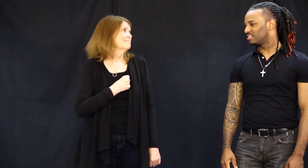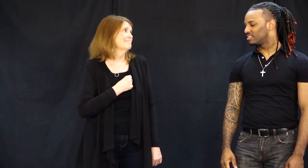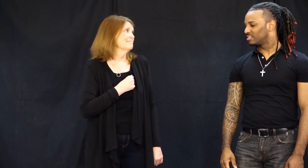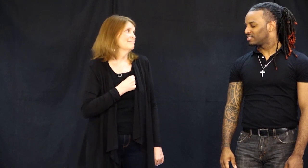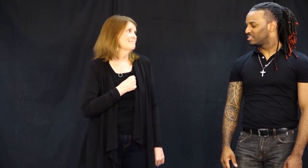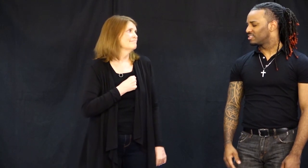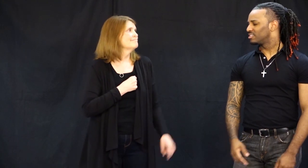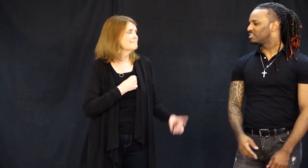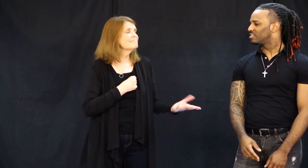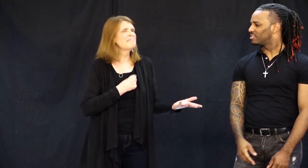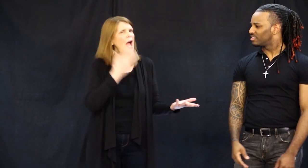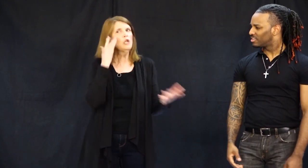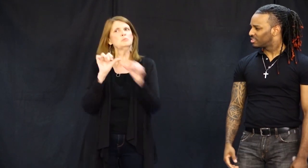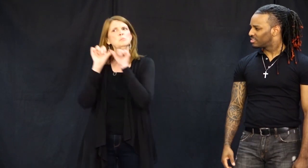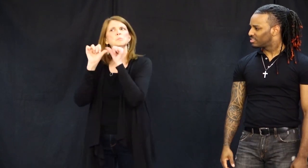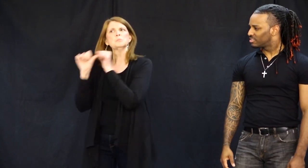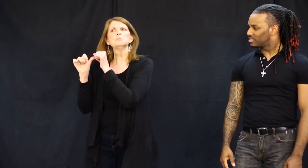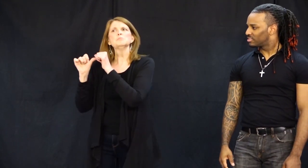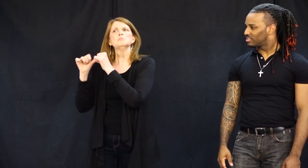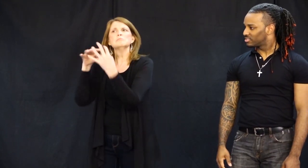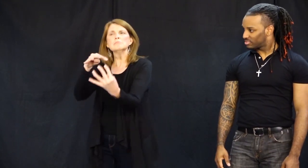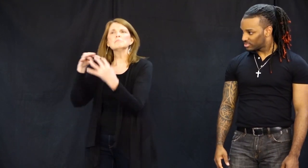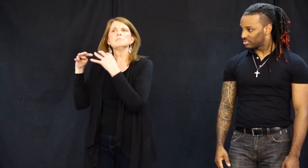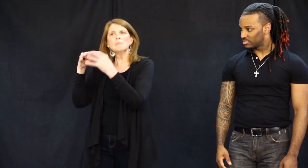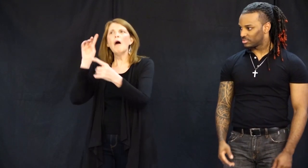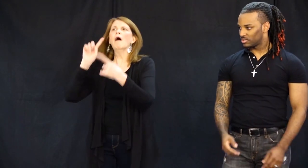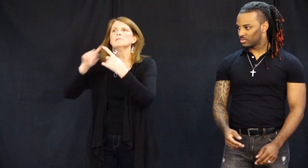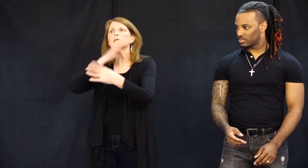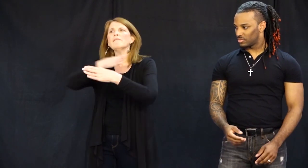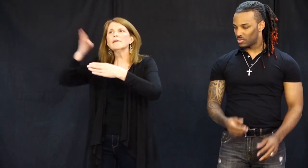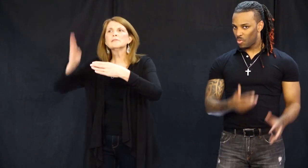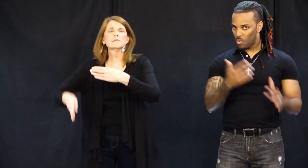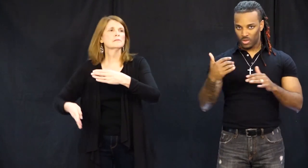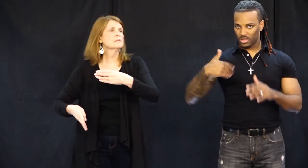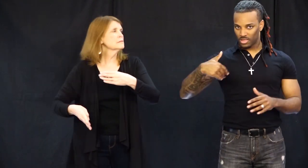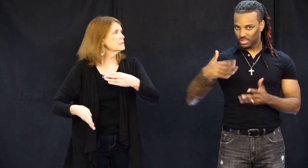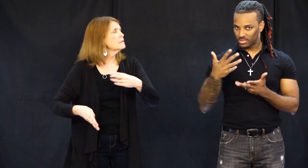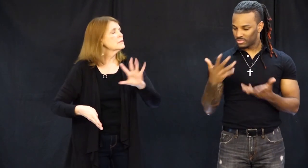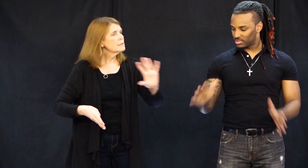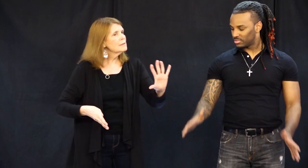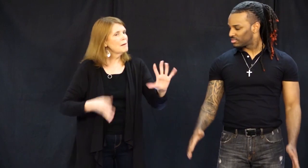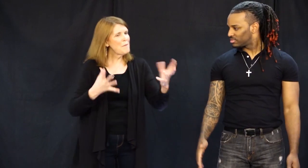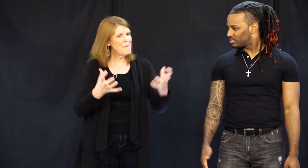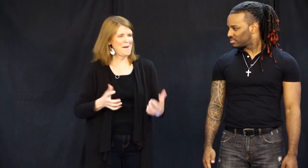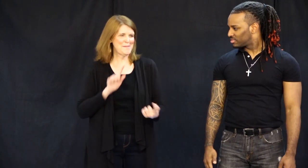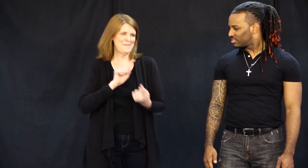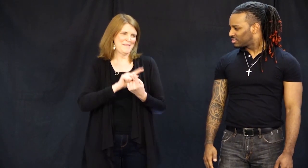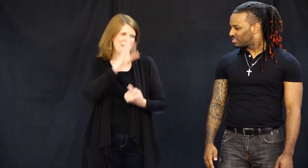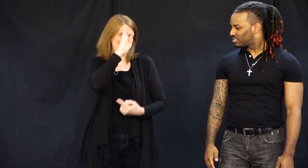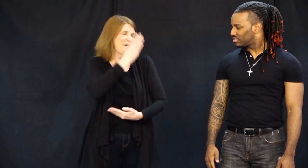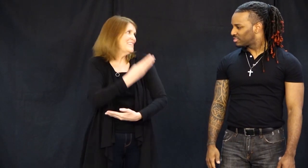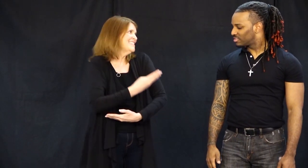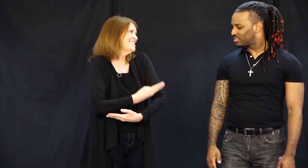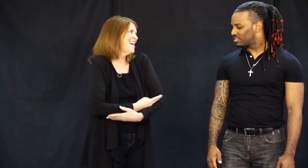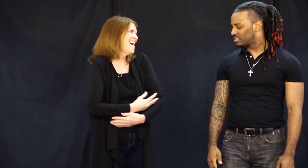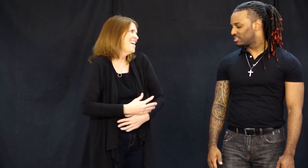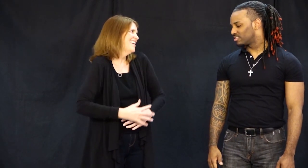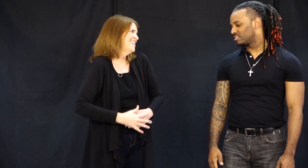knew you'd fight until the war was War's won. not done. But you deserve a chance to meet your son. Look